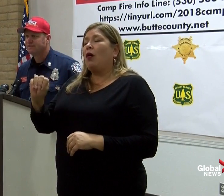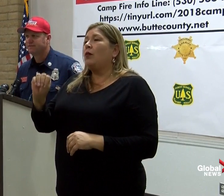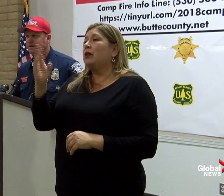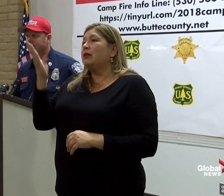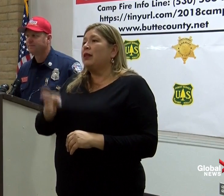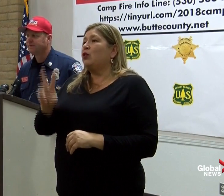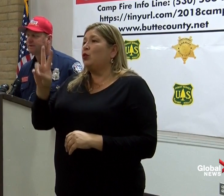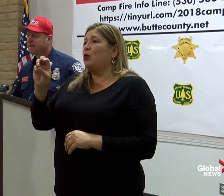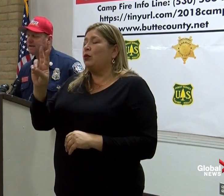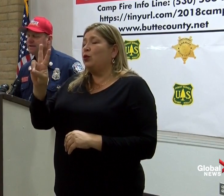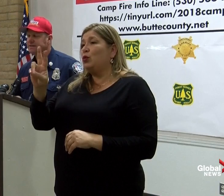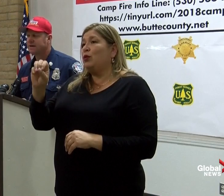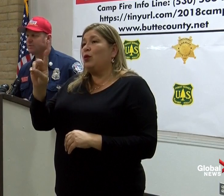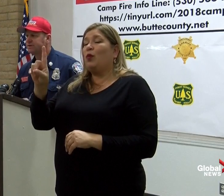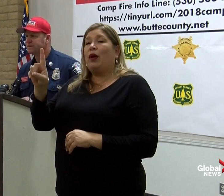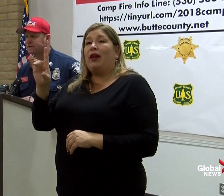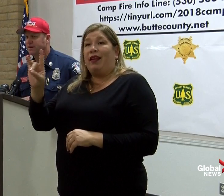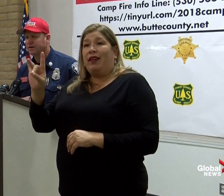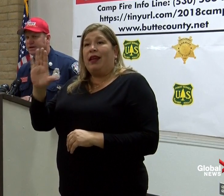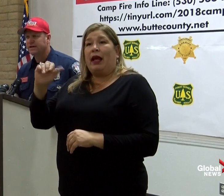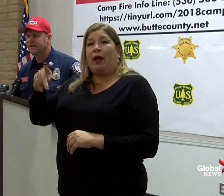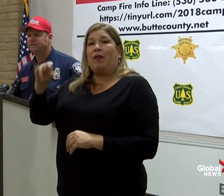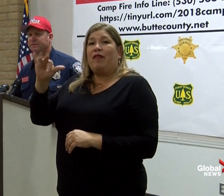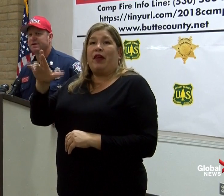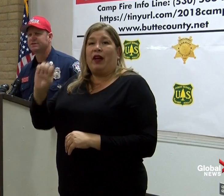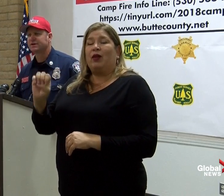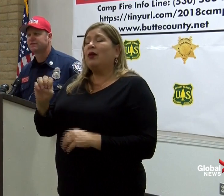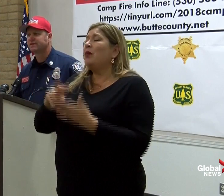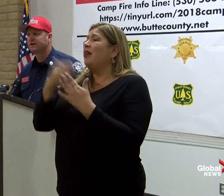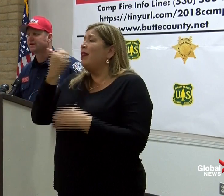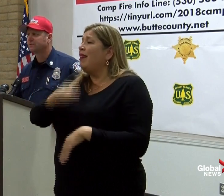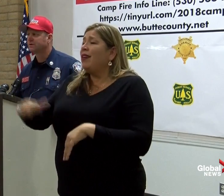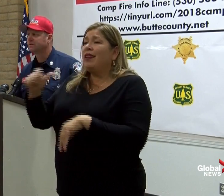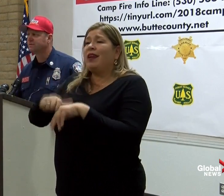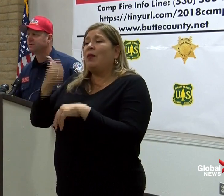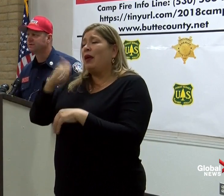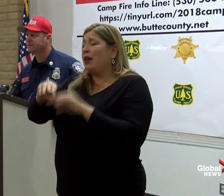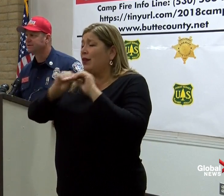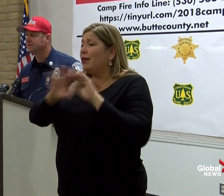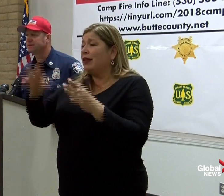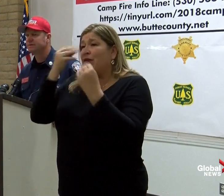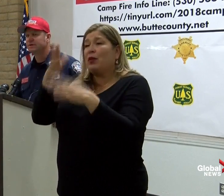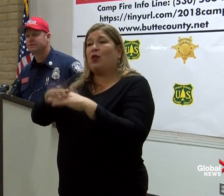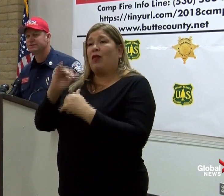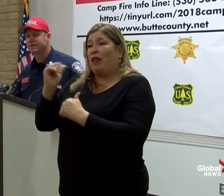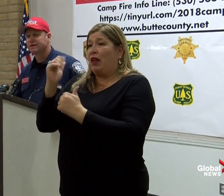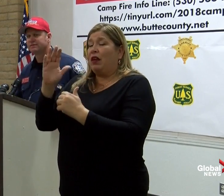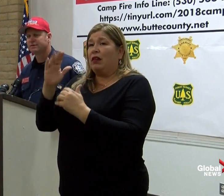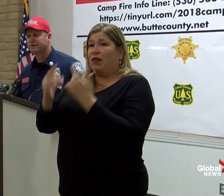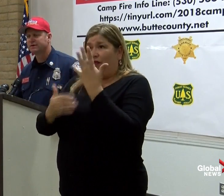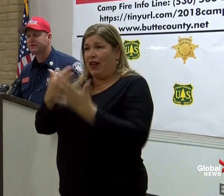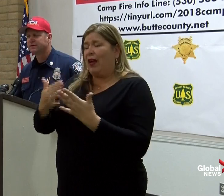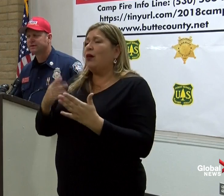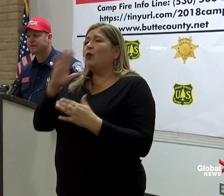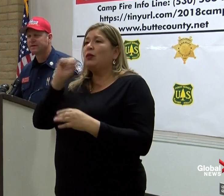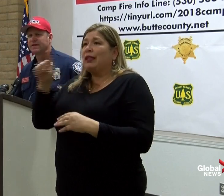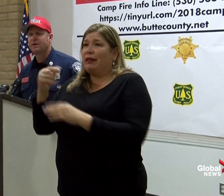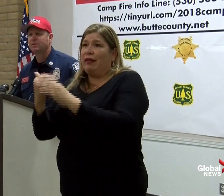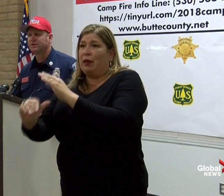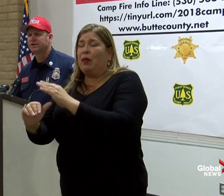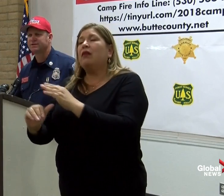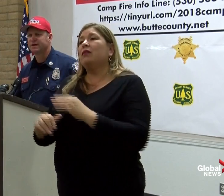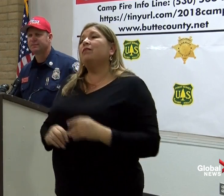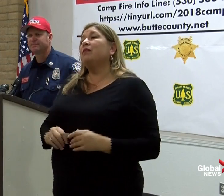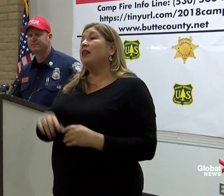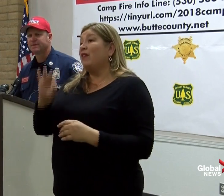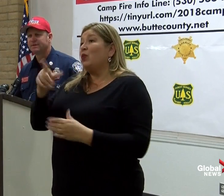tinyurl.com/2018 campfire. Anytime we send out any information on the fire, it will send you an email if you sign up for it, and that